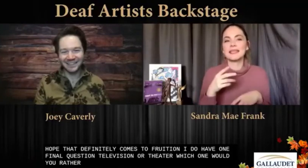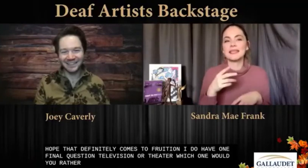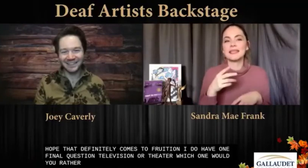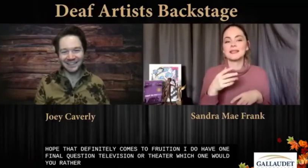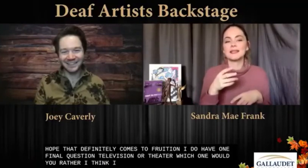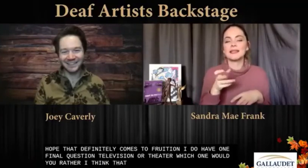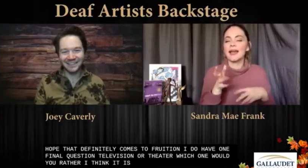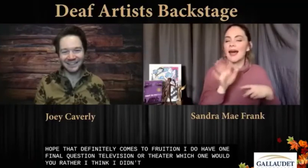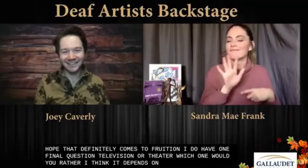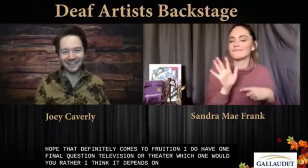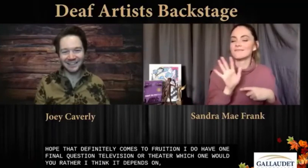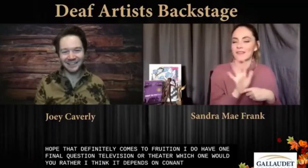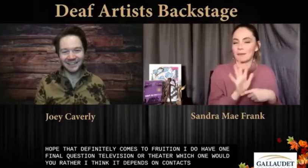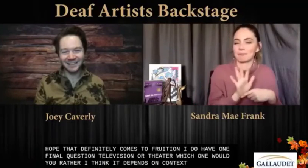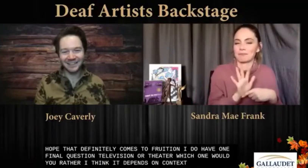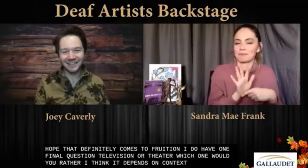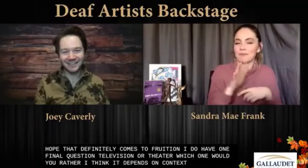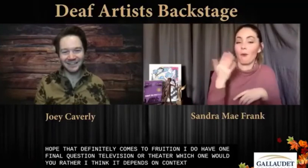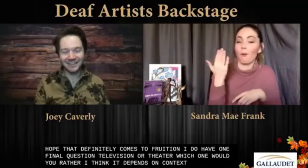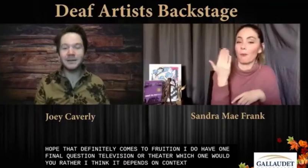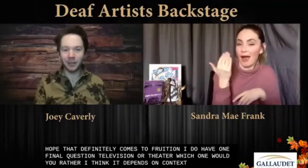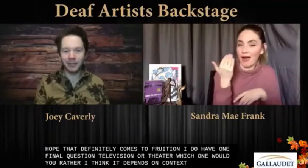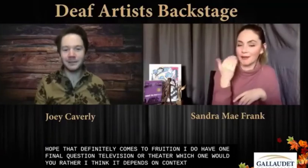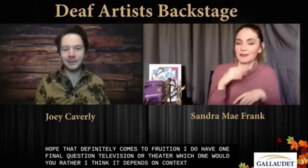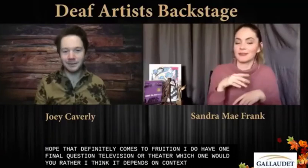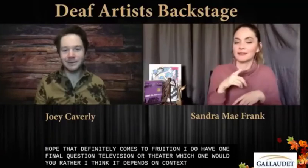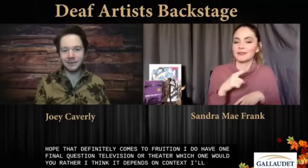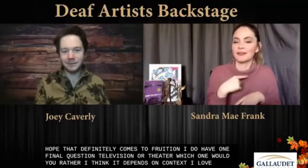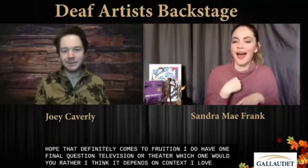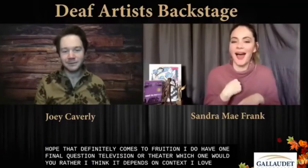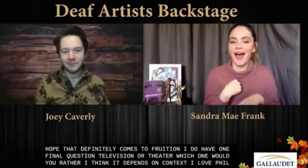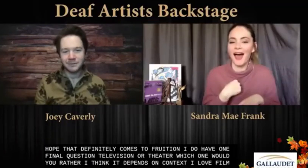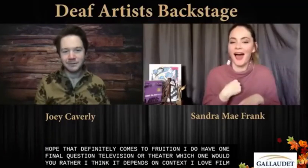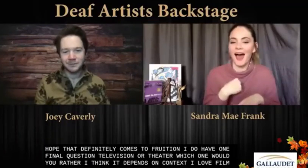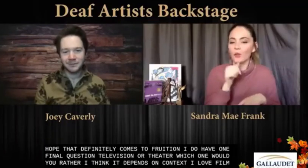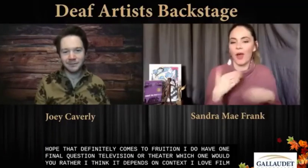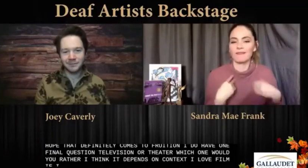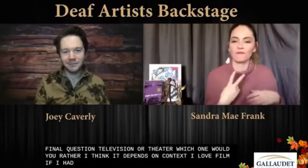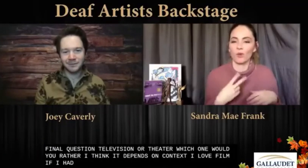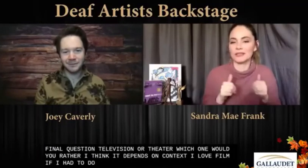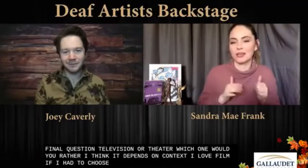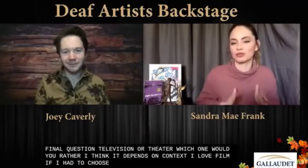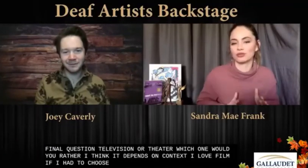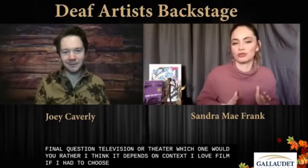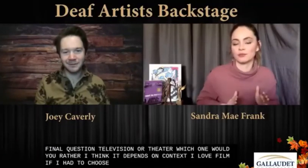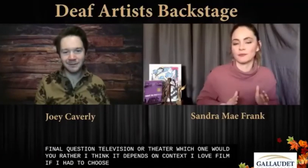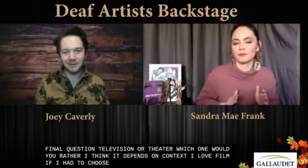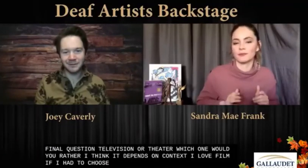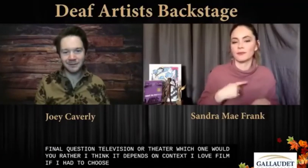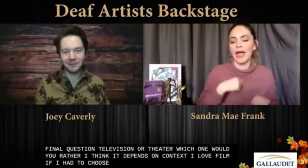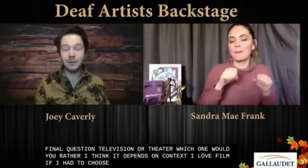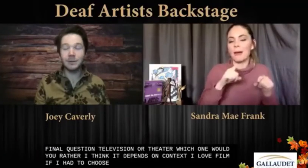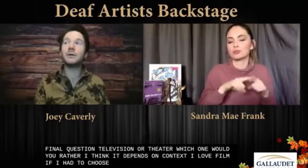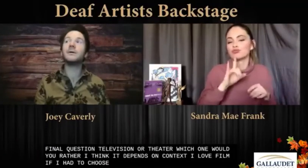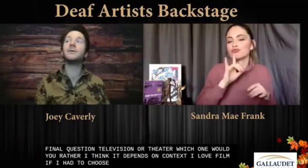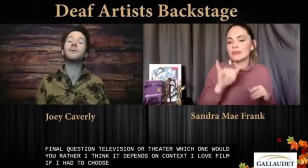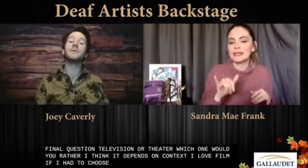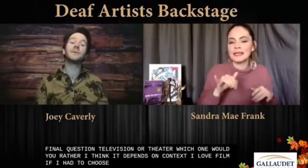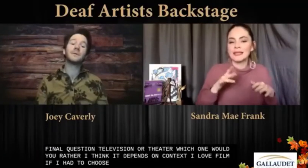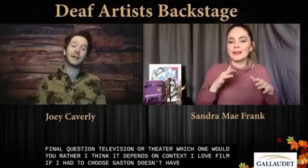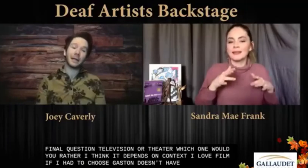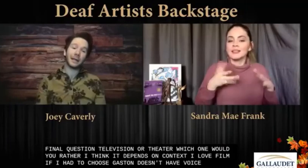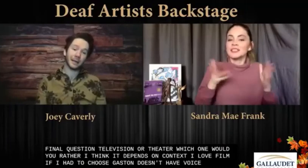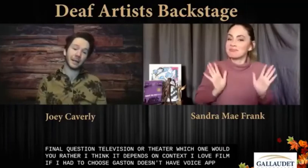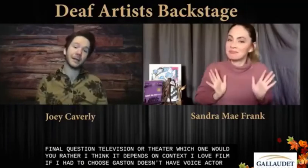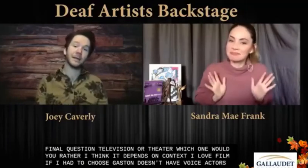i think that it depends on context i love film if i had to choose because film doesn't